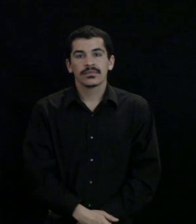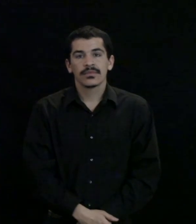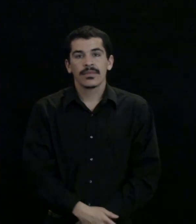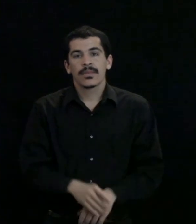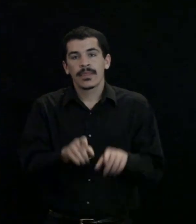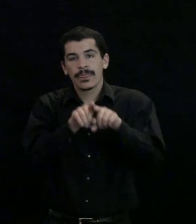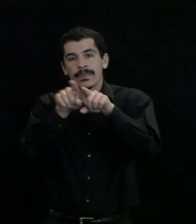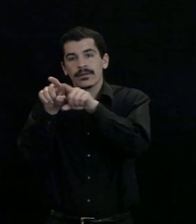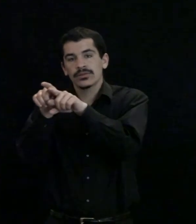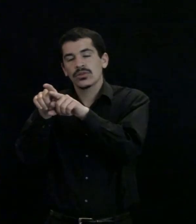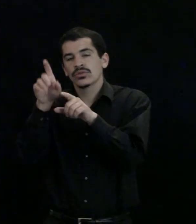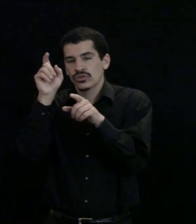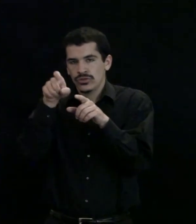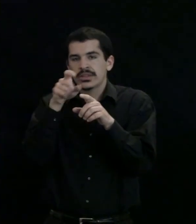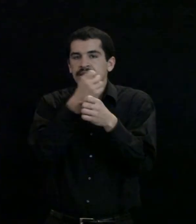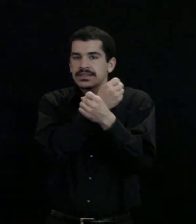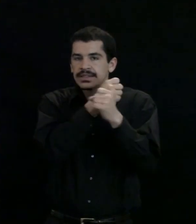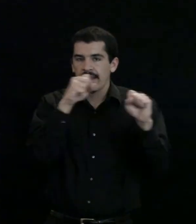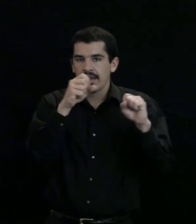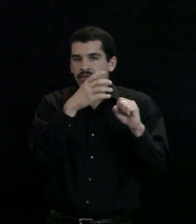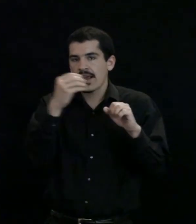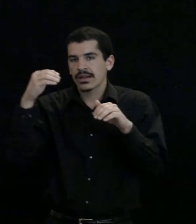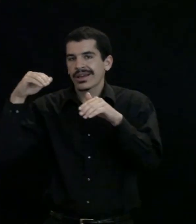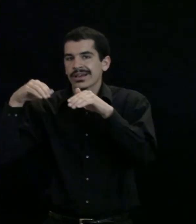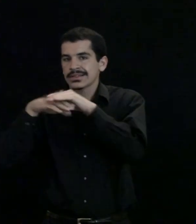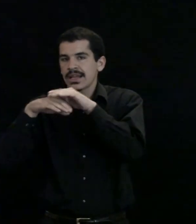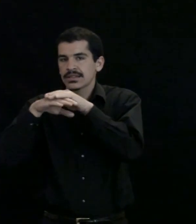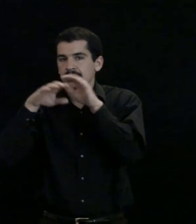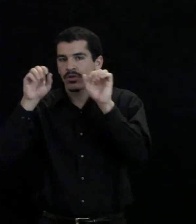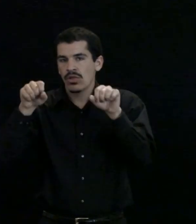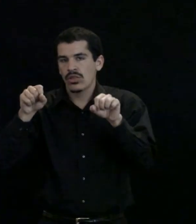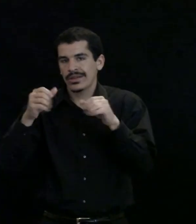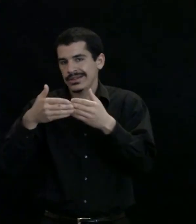It needs to be safe and accessible.